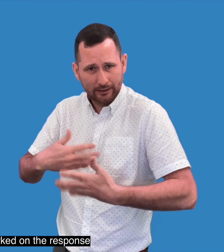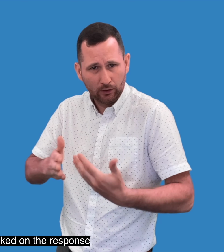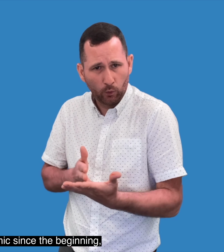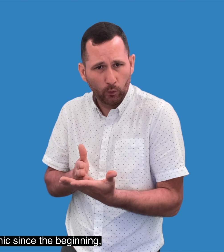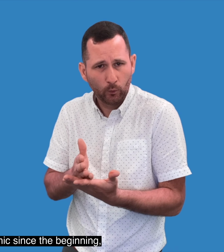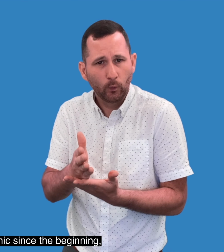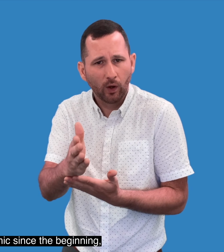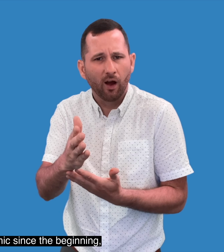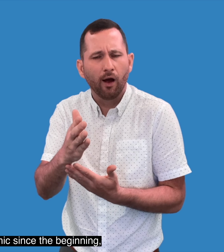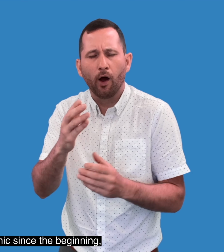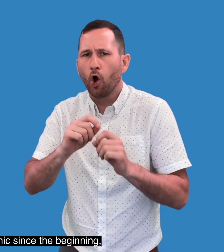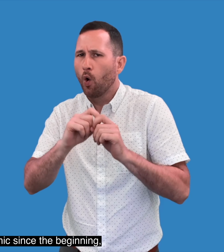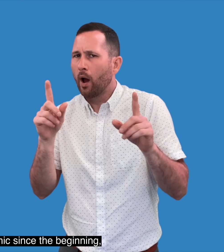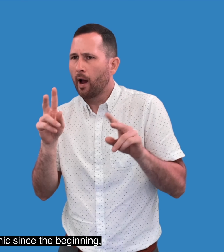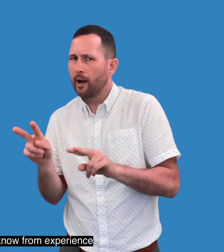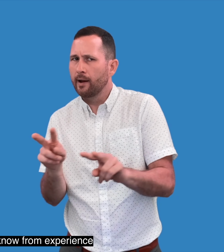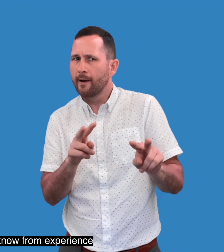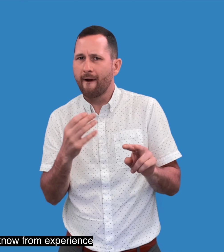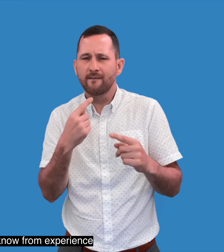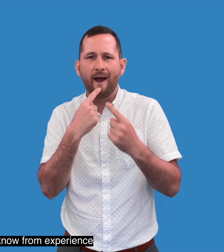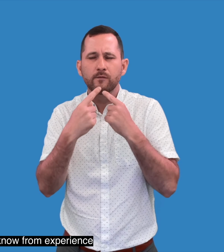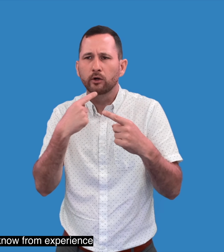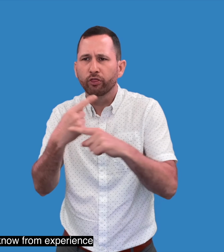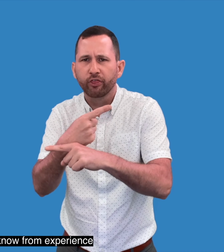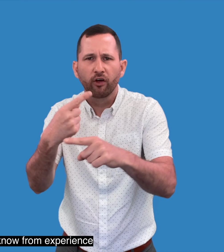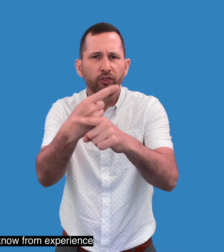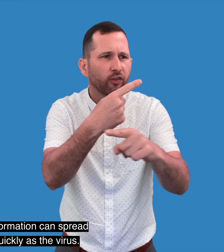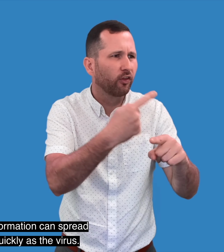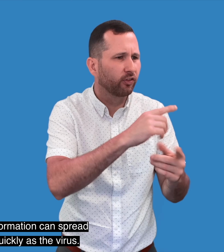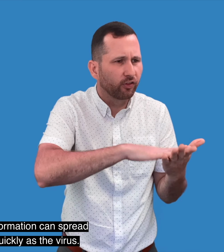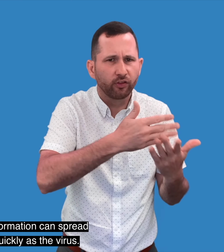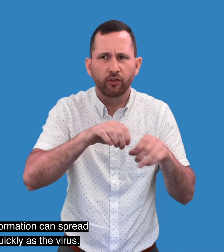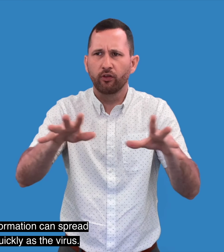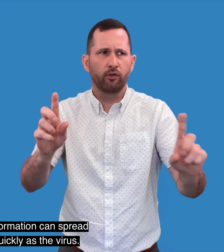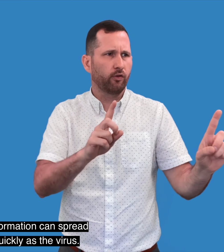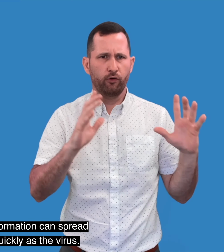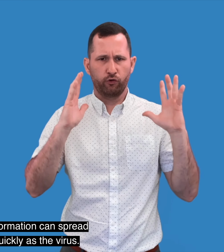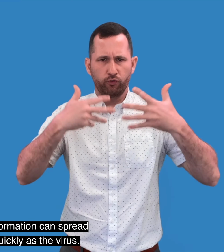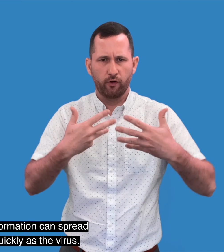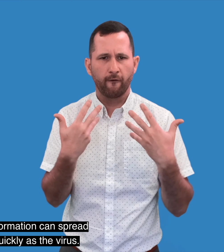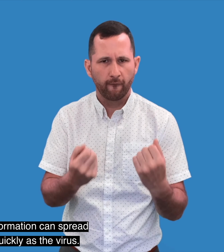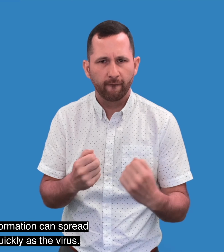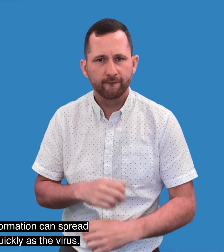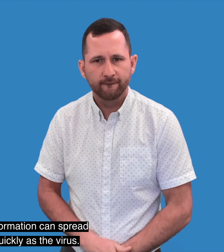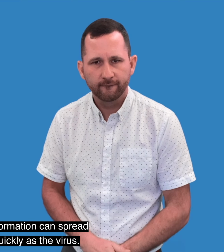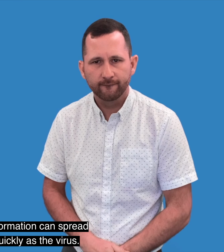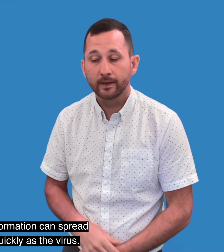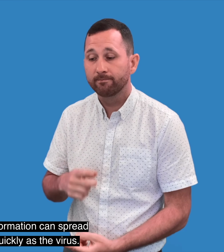to the pandemic since the beginning, however, I know from experience that misinformation can spread just as quickly as